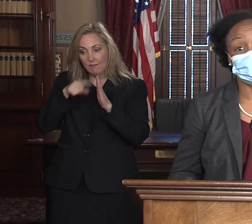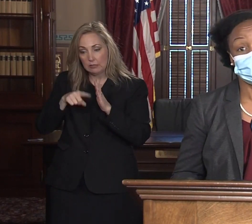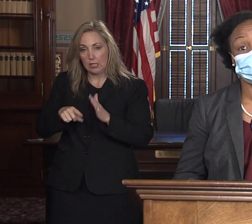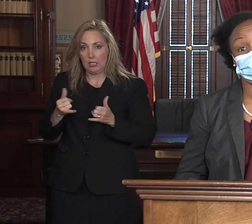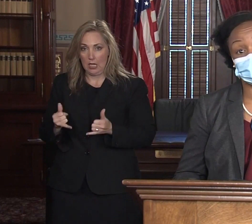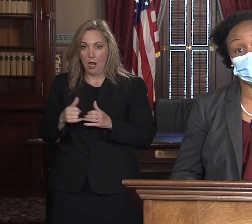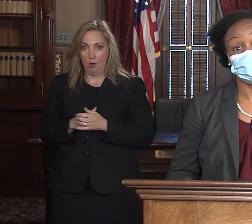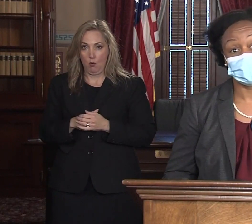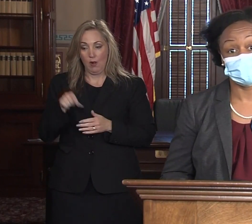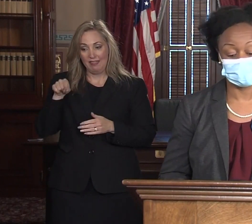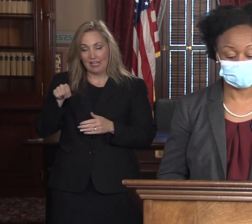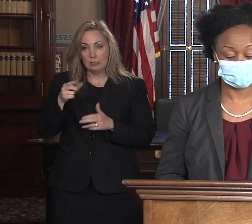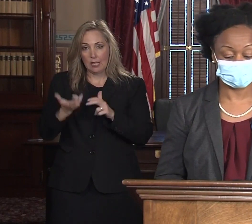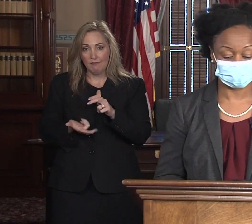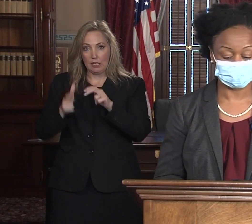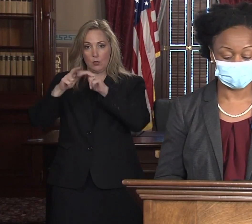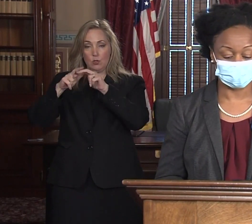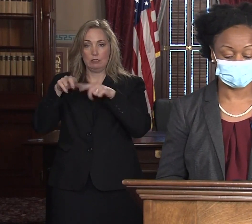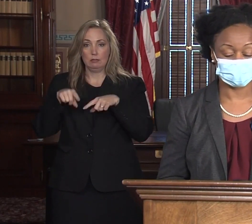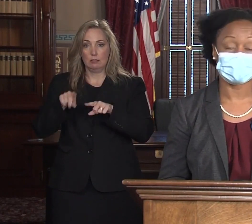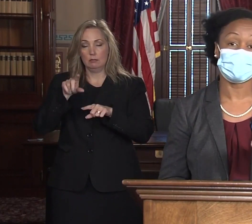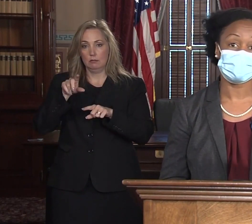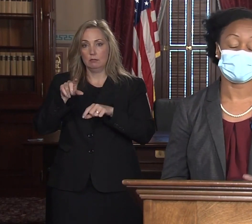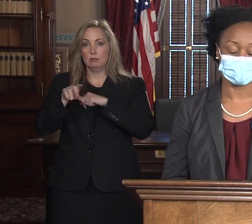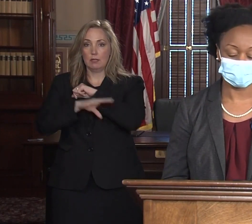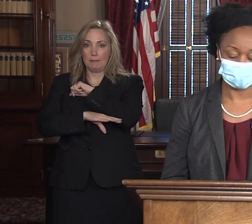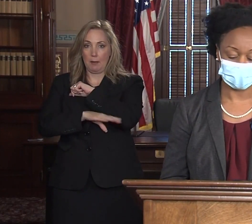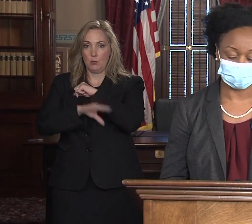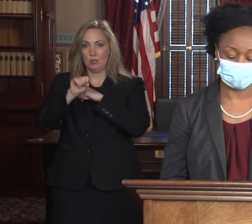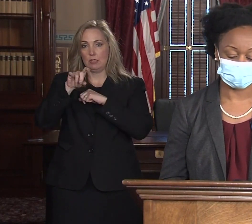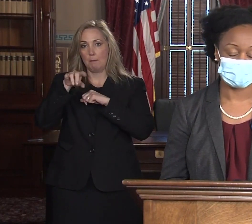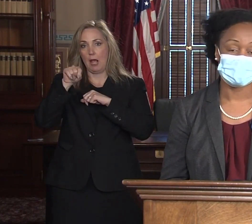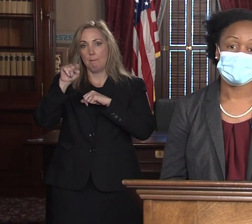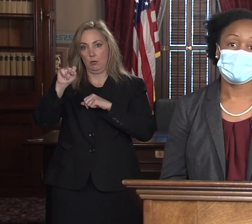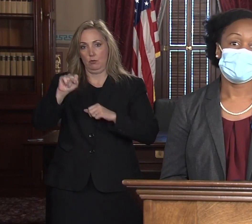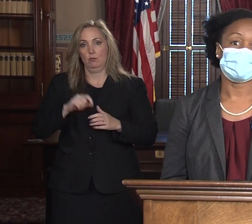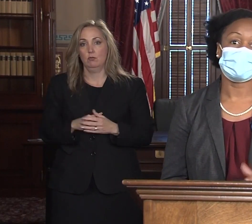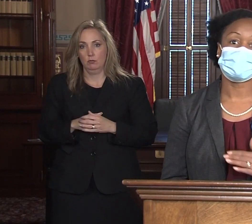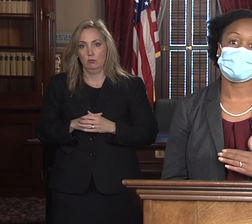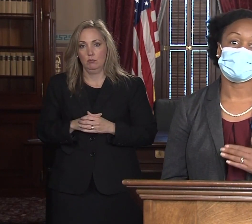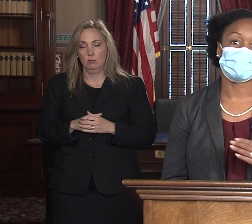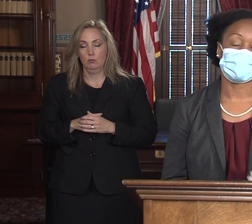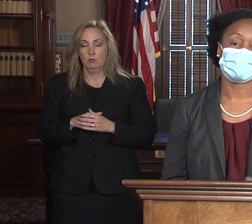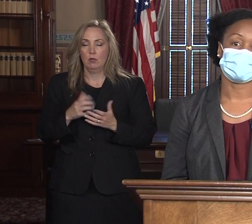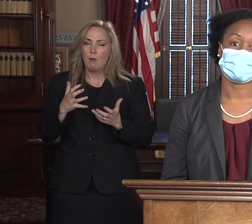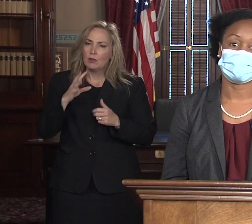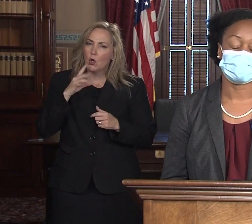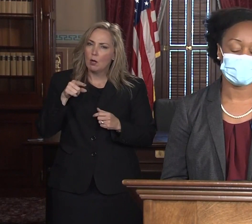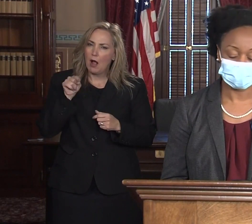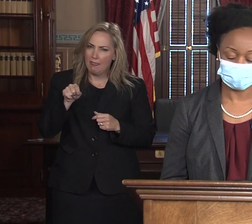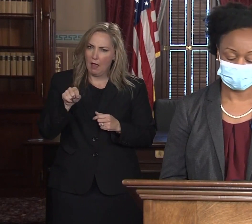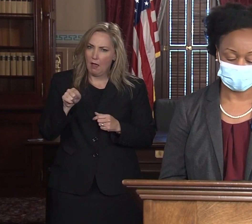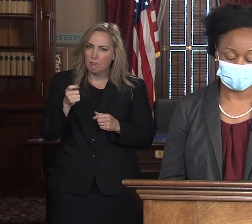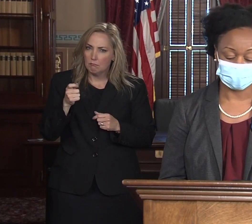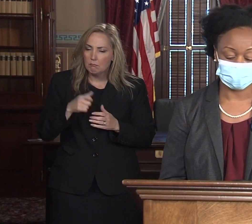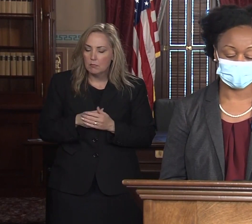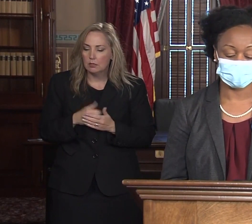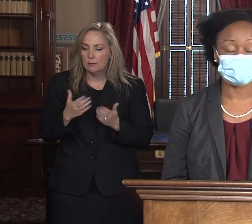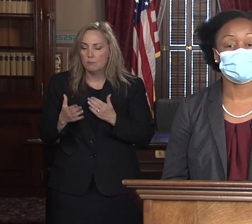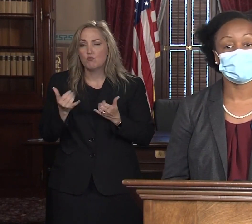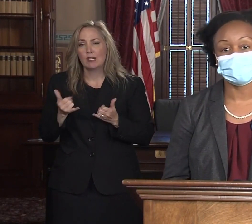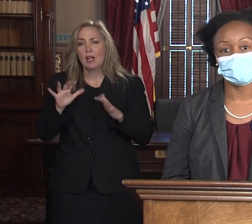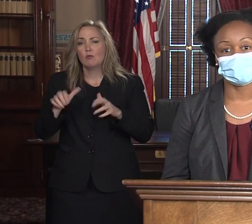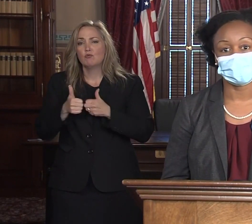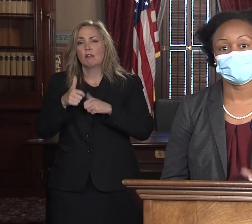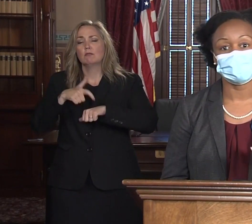outbreaks have significantly increased since September, and I want to talk a little bit about this. In these incredibly challenging times, it